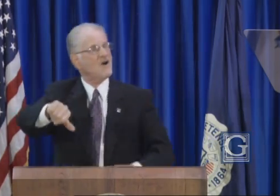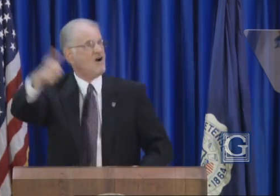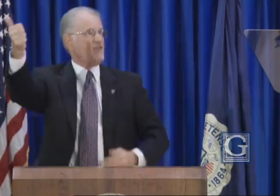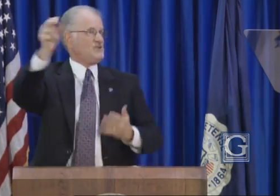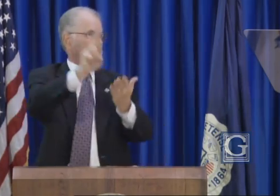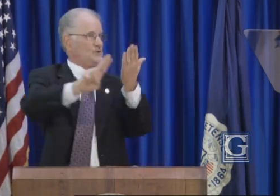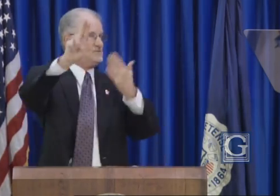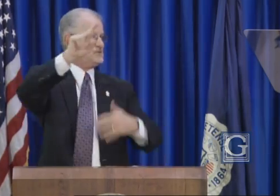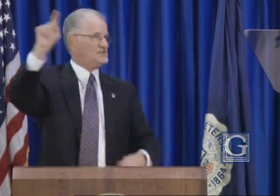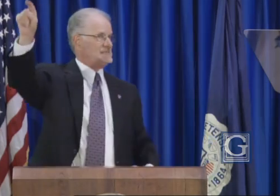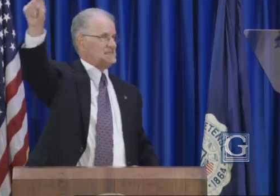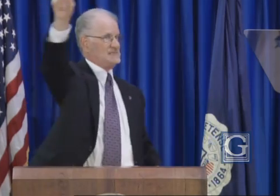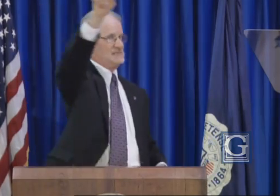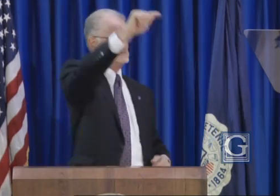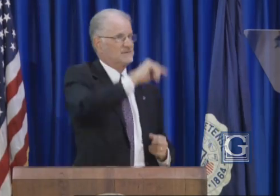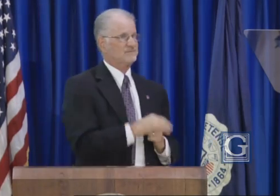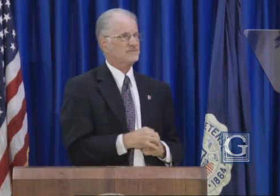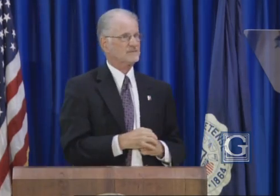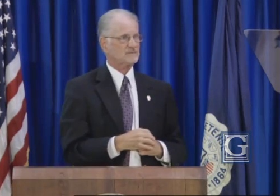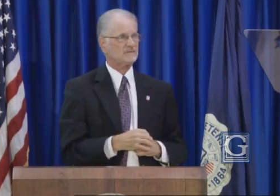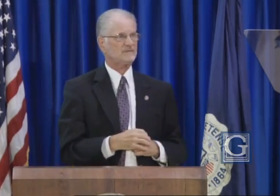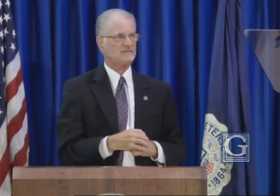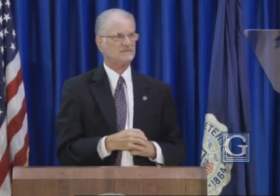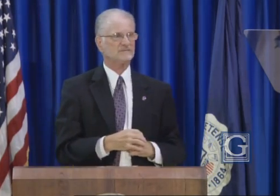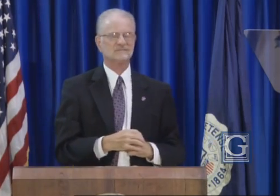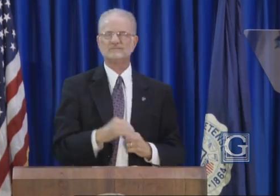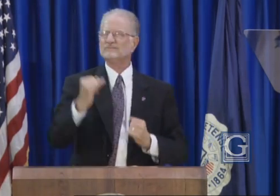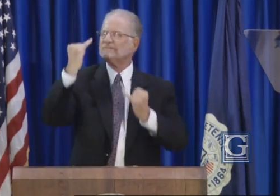graduate schools at other universities.